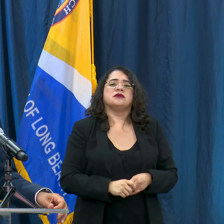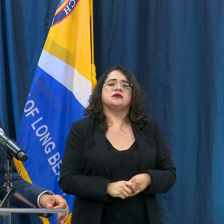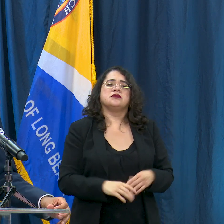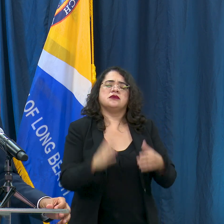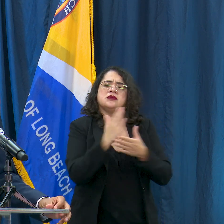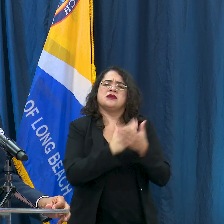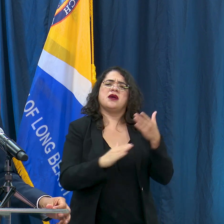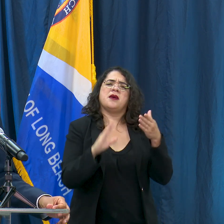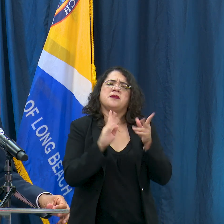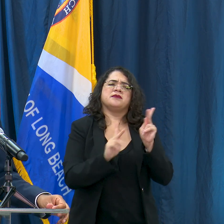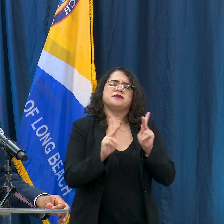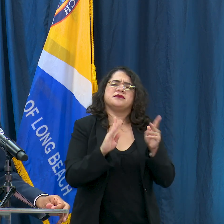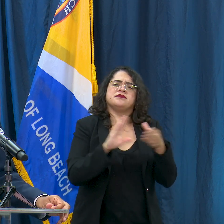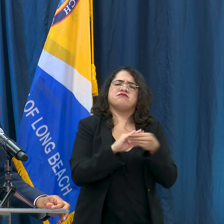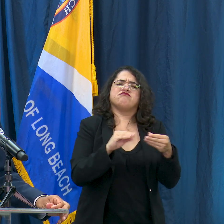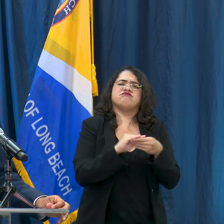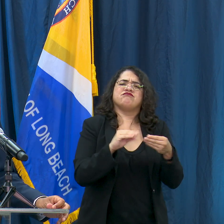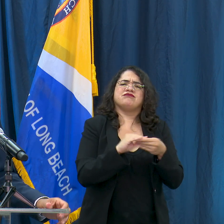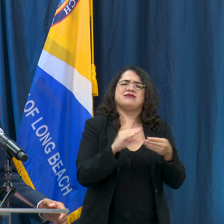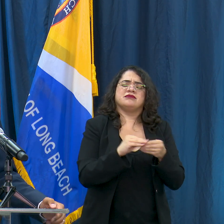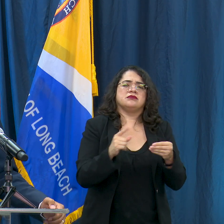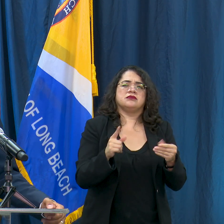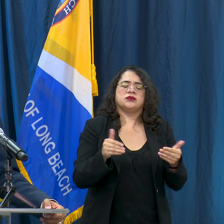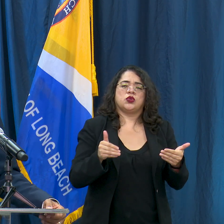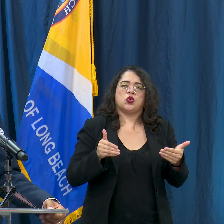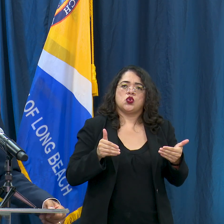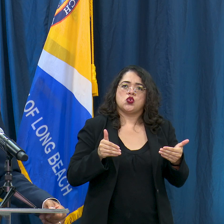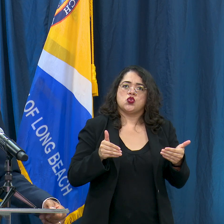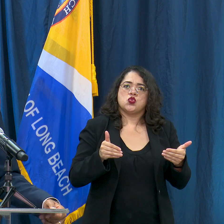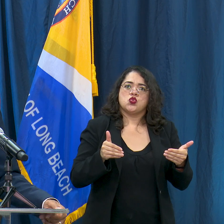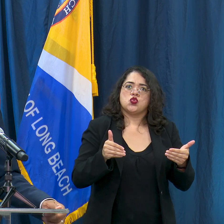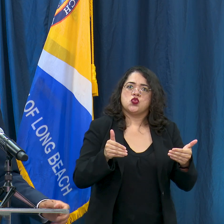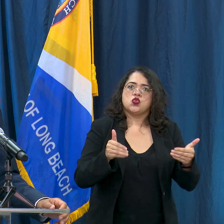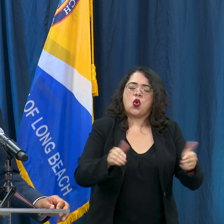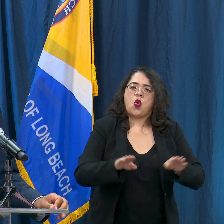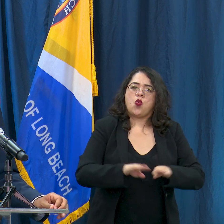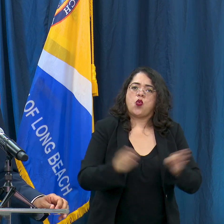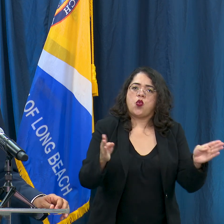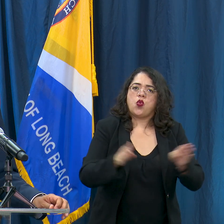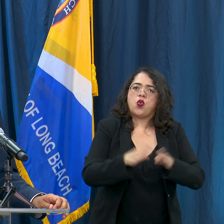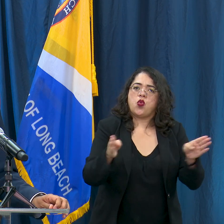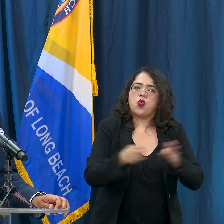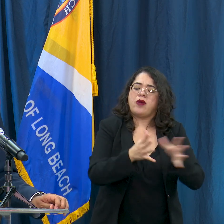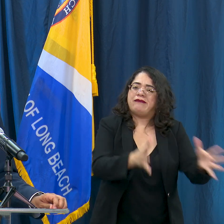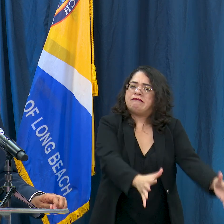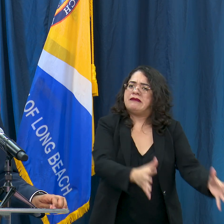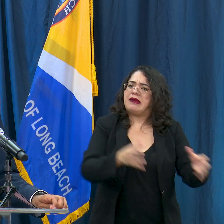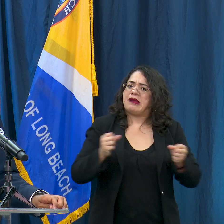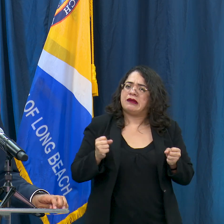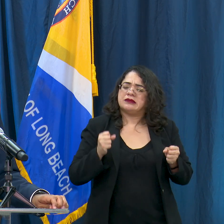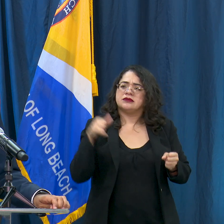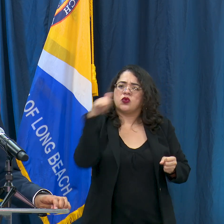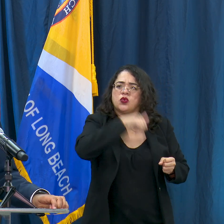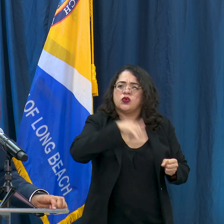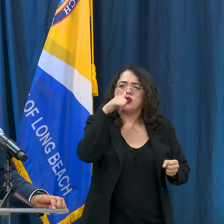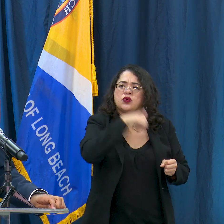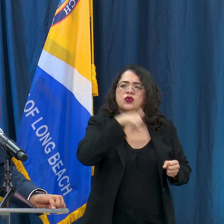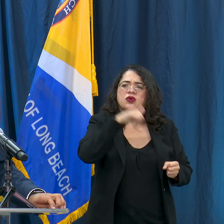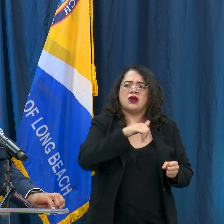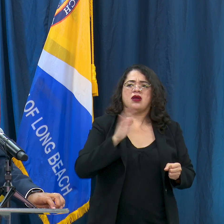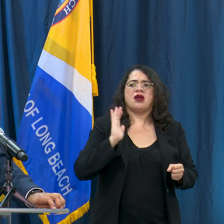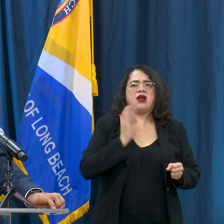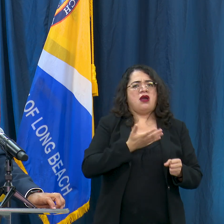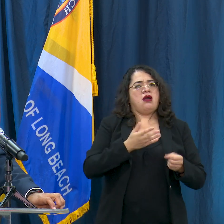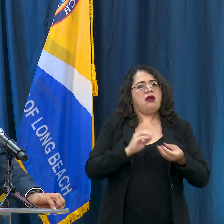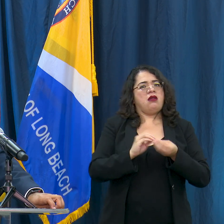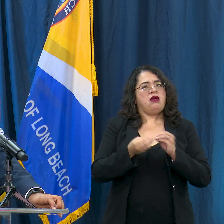are concerned that we're moving too fast in regards to reopening. So why do city officials think our numbers indicate that this